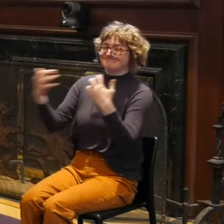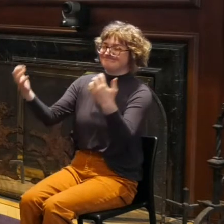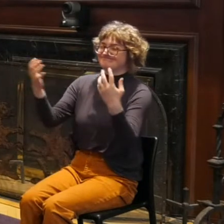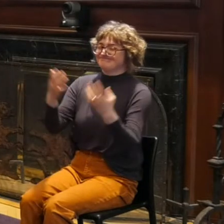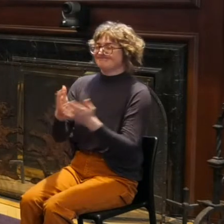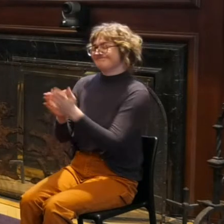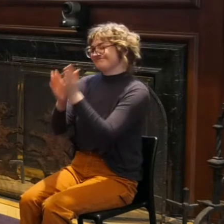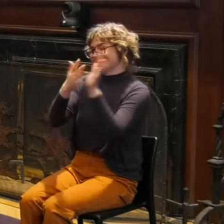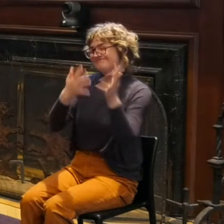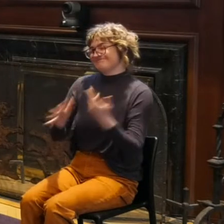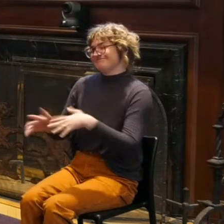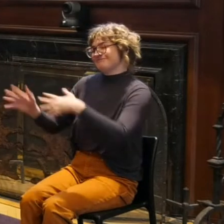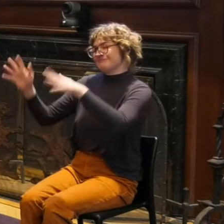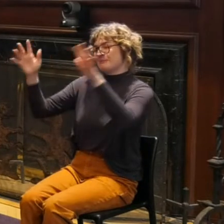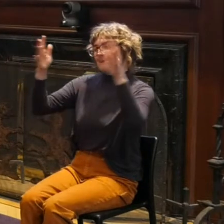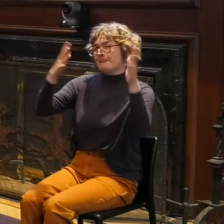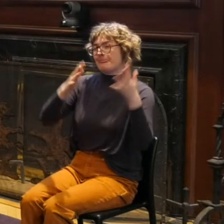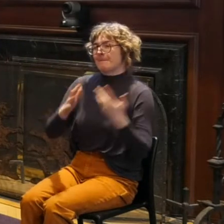Thank you.